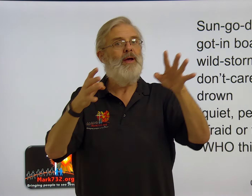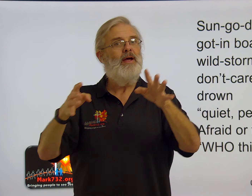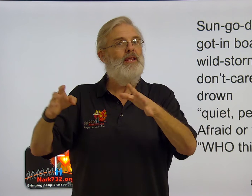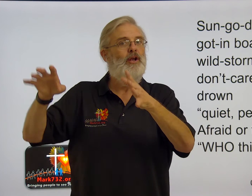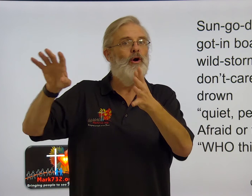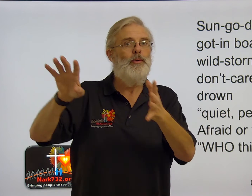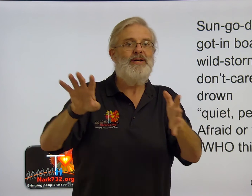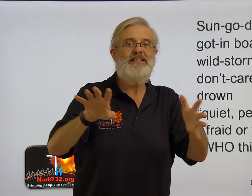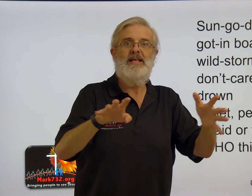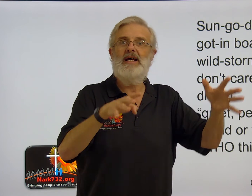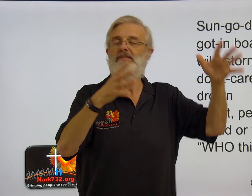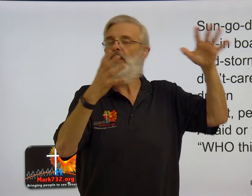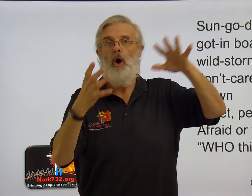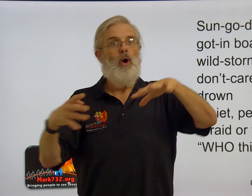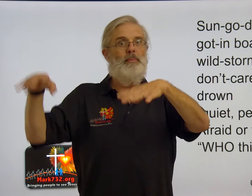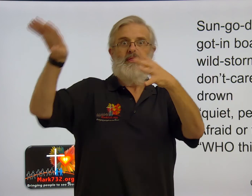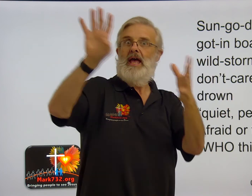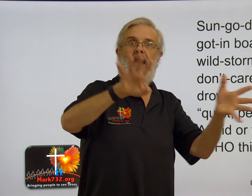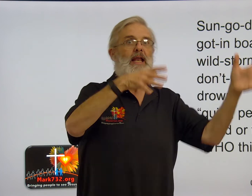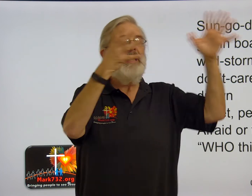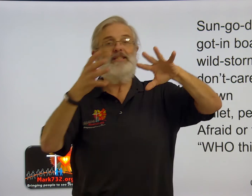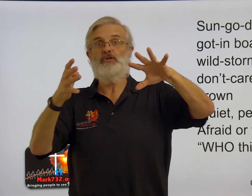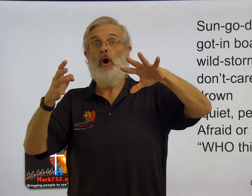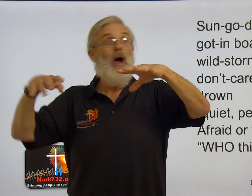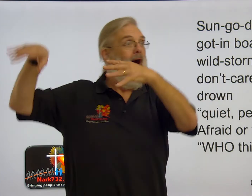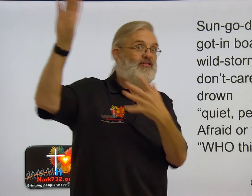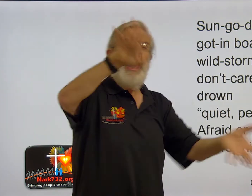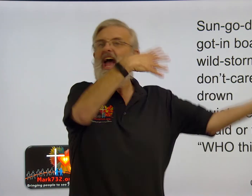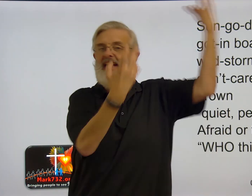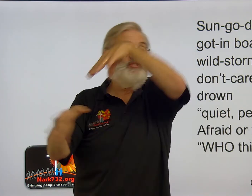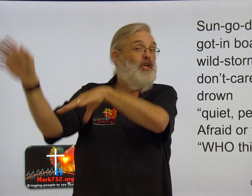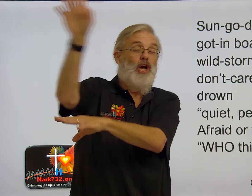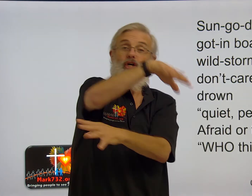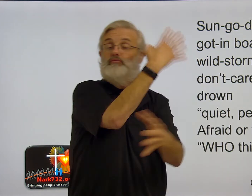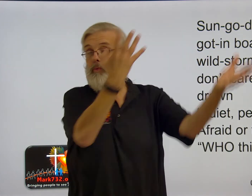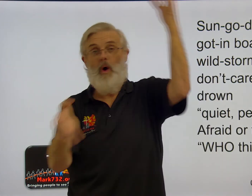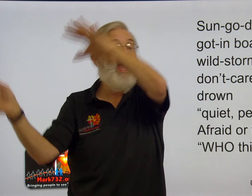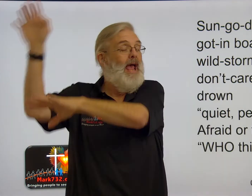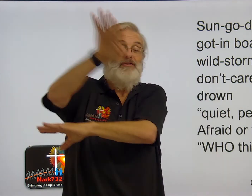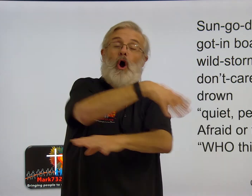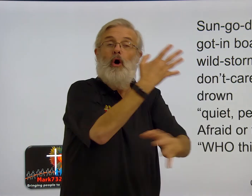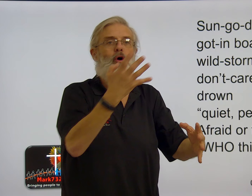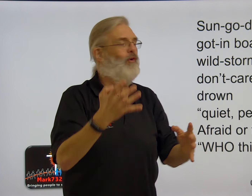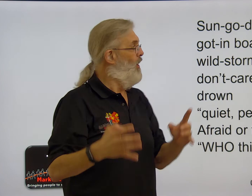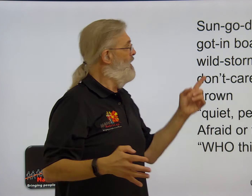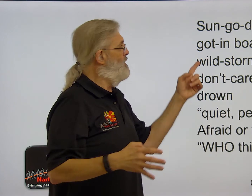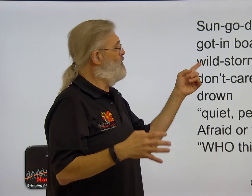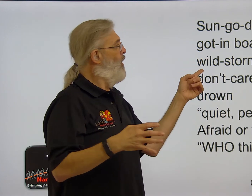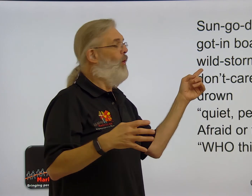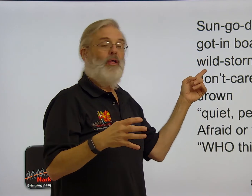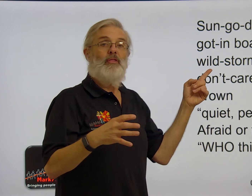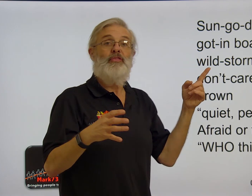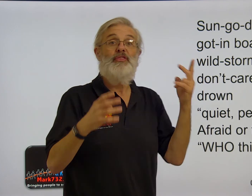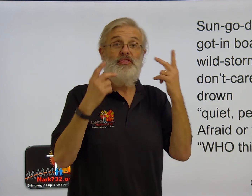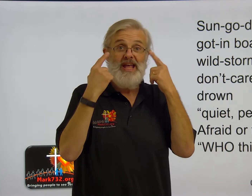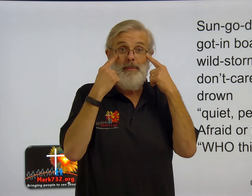It was this, but then it gets storm, and then it's just waves all over. So think about